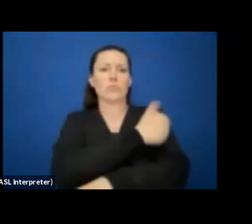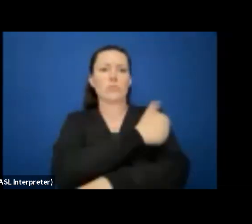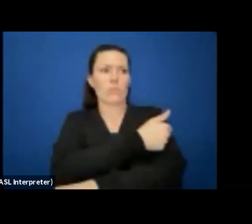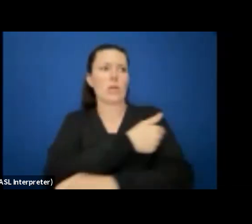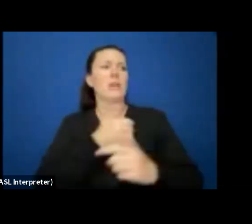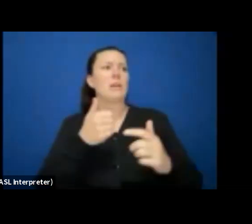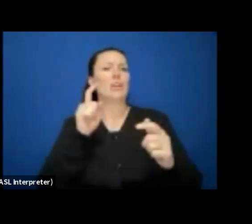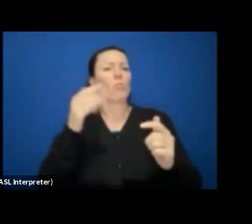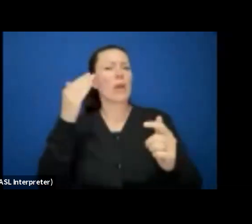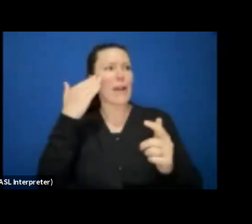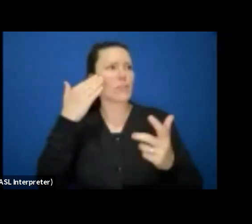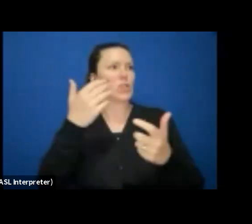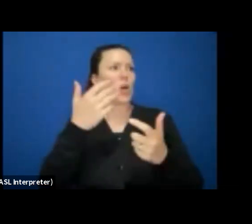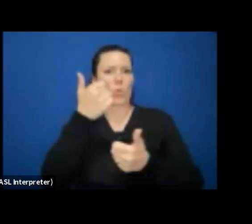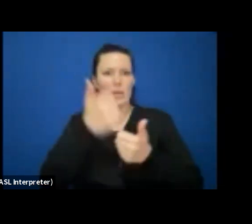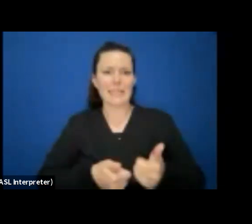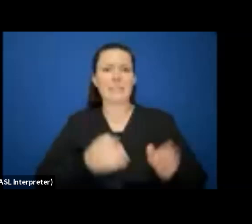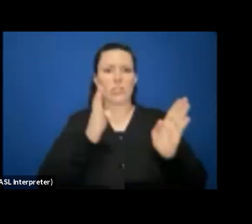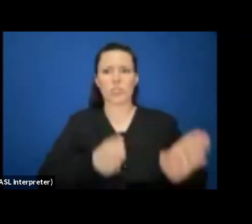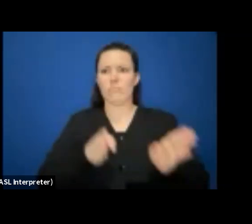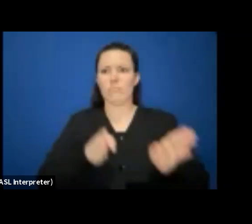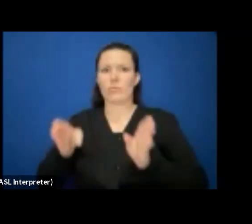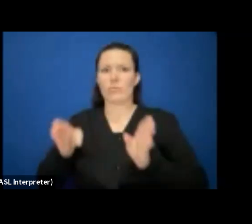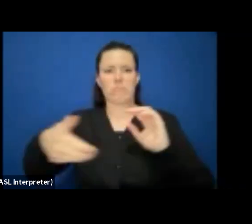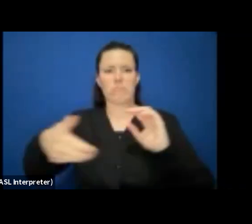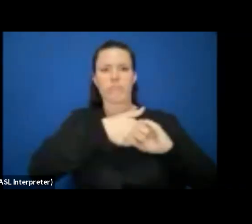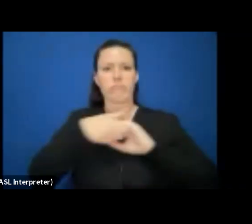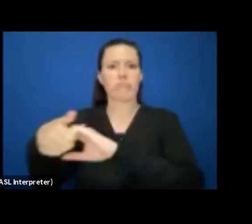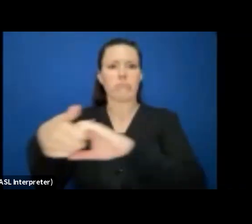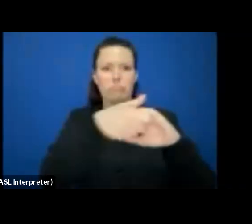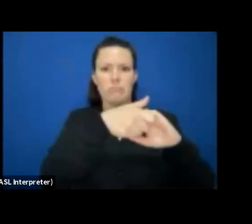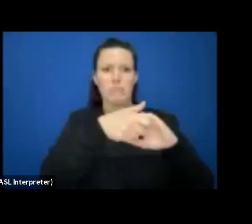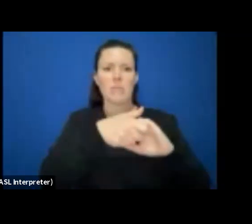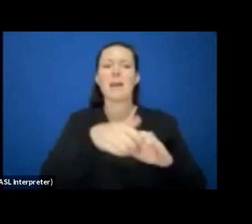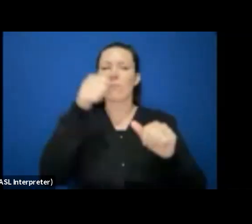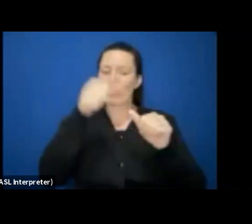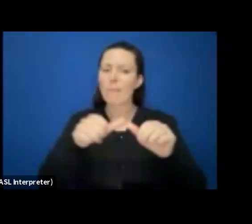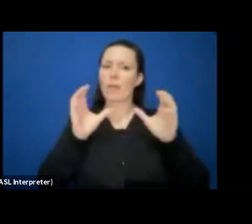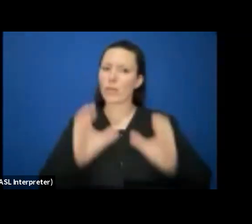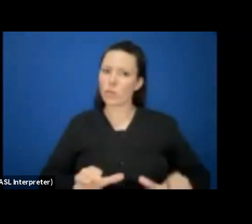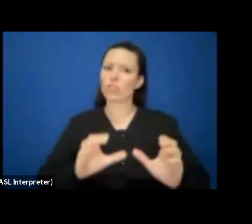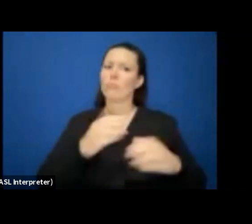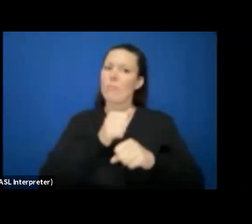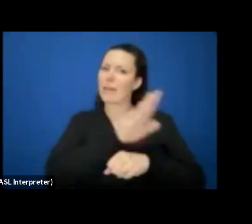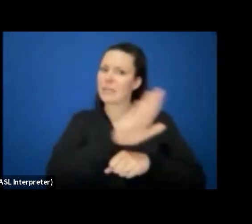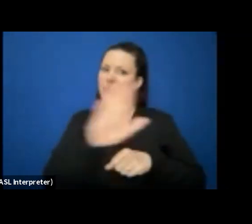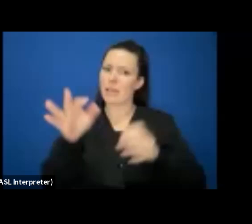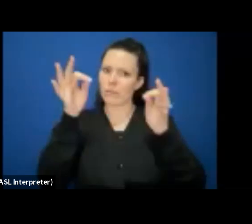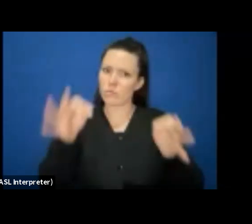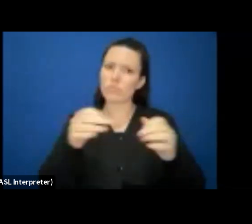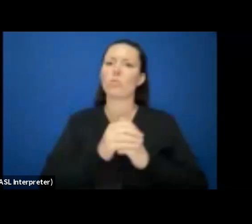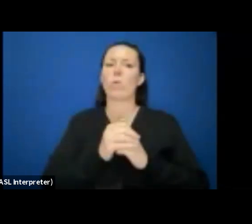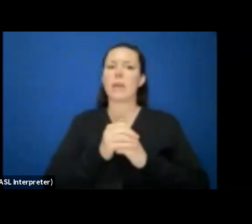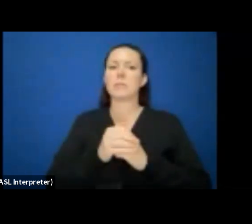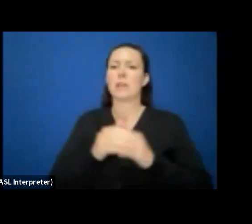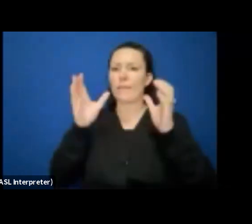Regardless of the title, the consumer is the one that has the choice. The consumer is the one that will tell us what they need at the time that they want it and